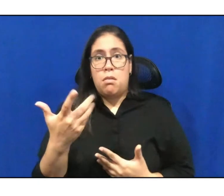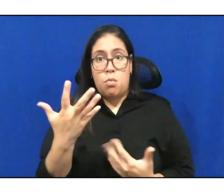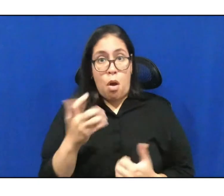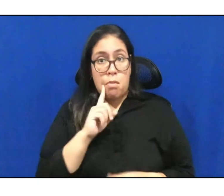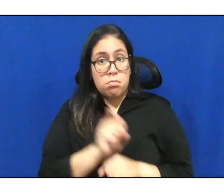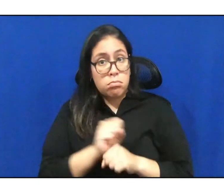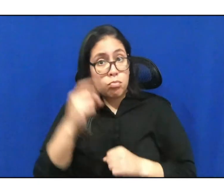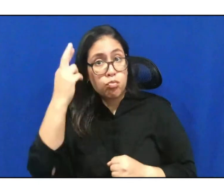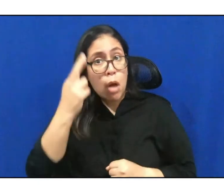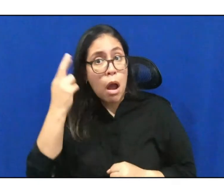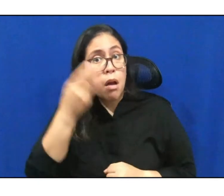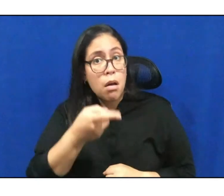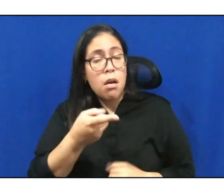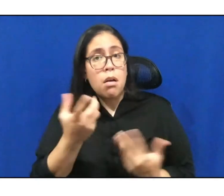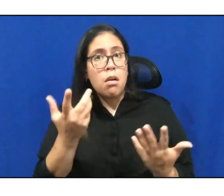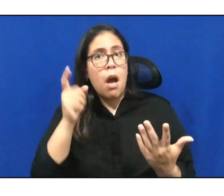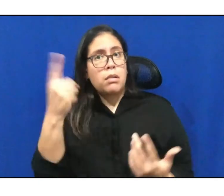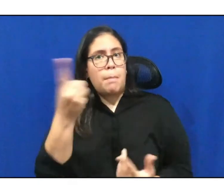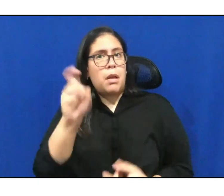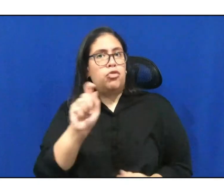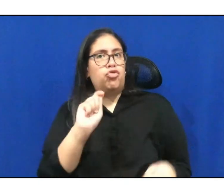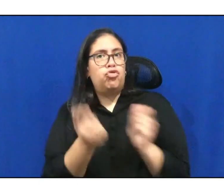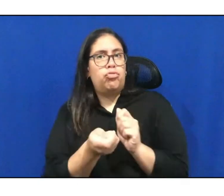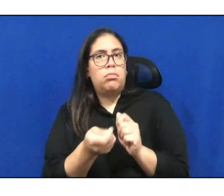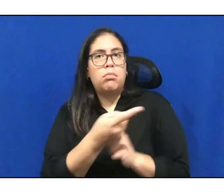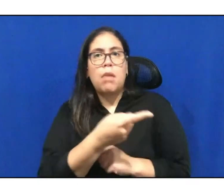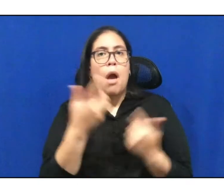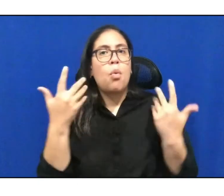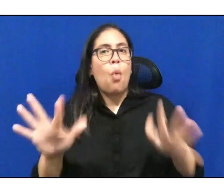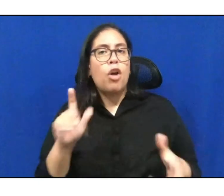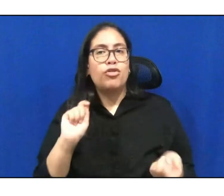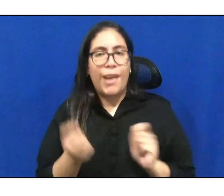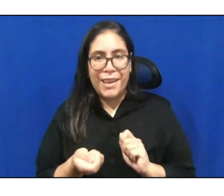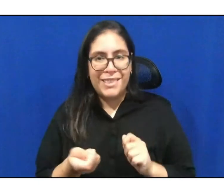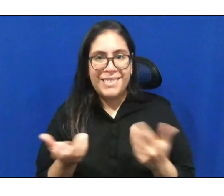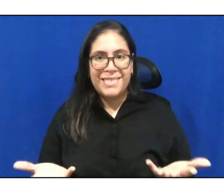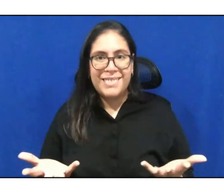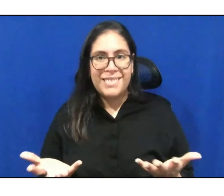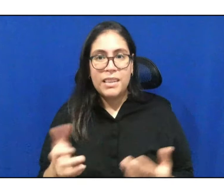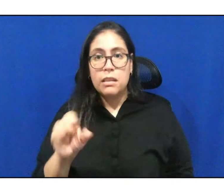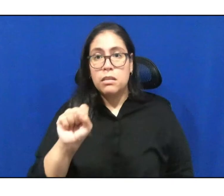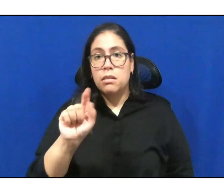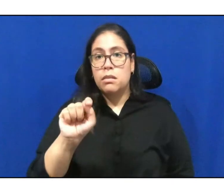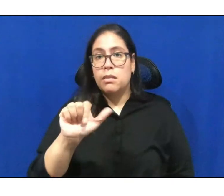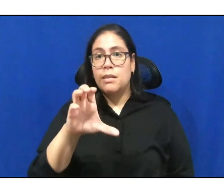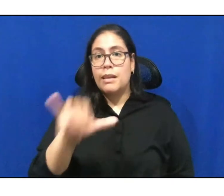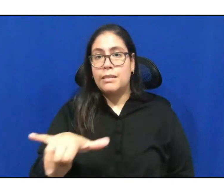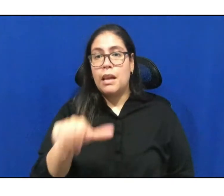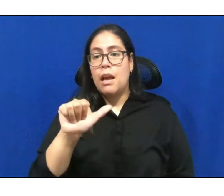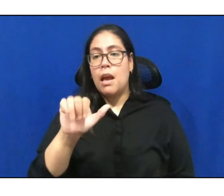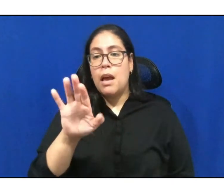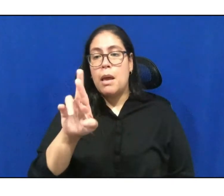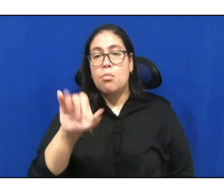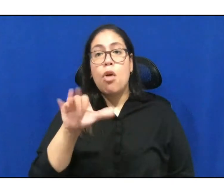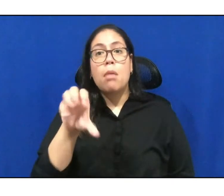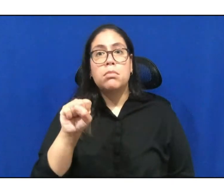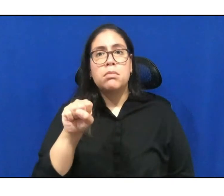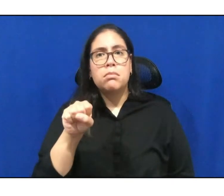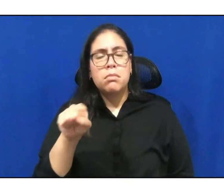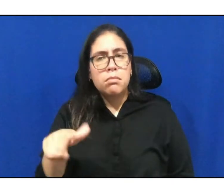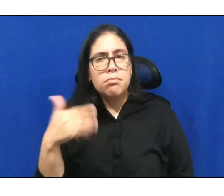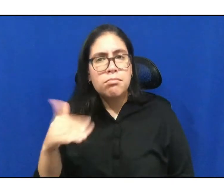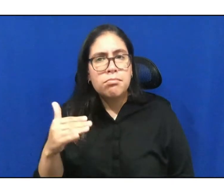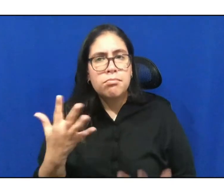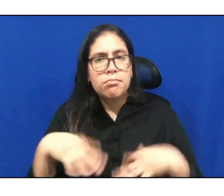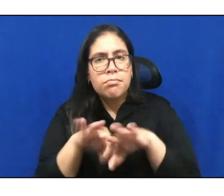fundamentally. And they don't want that to happen, right? Stacey Abrams means something, right?